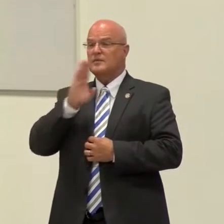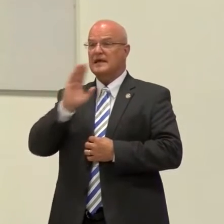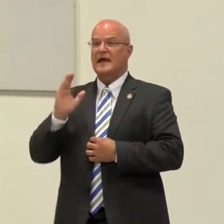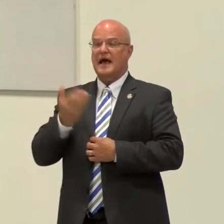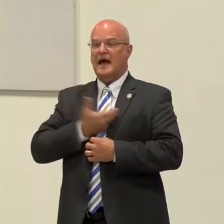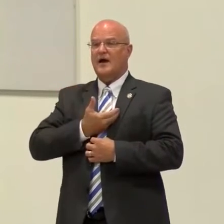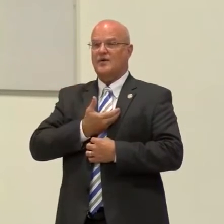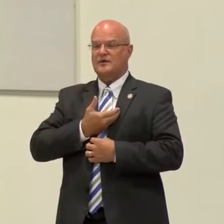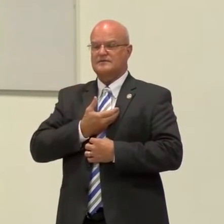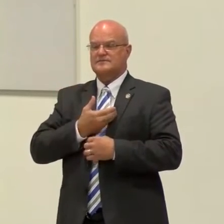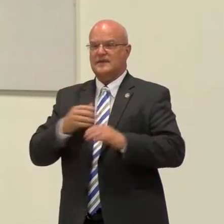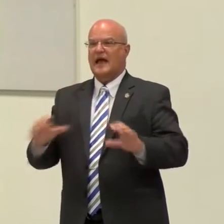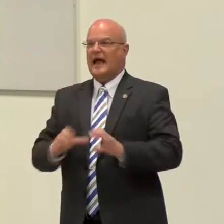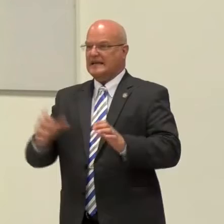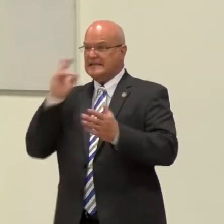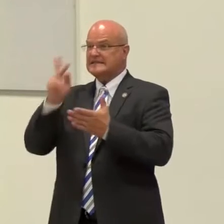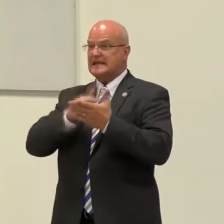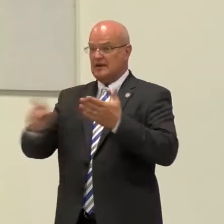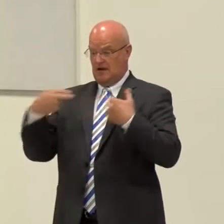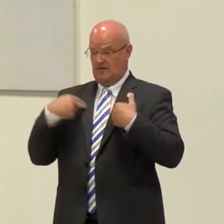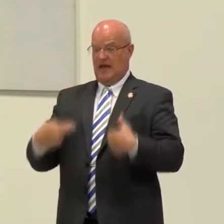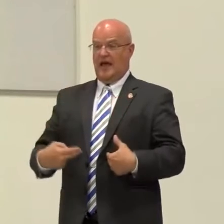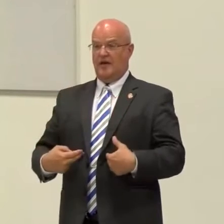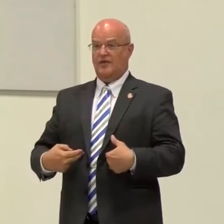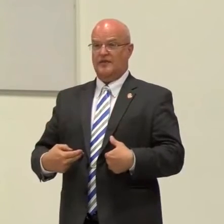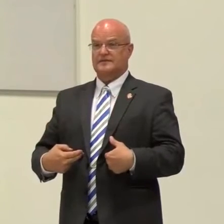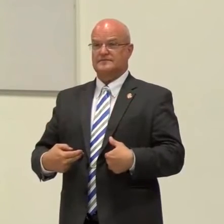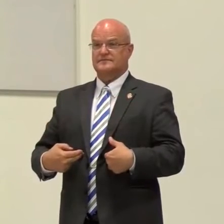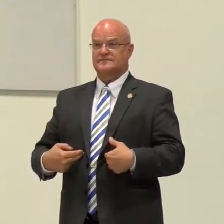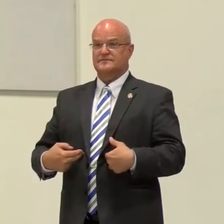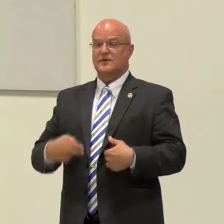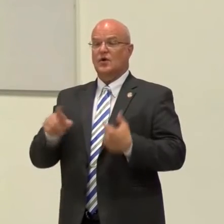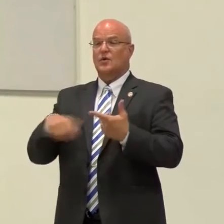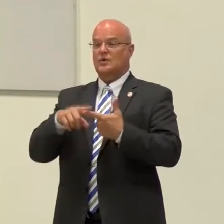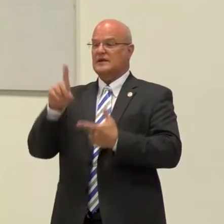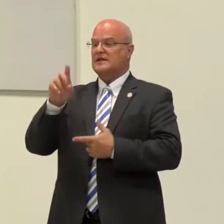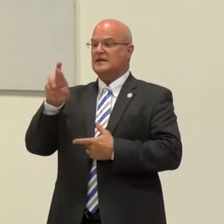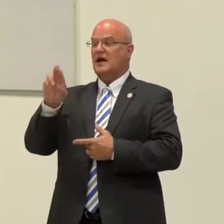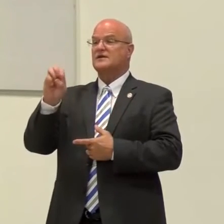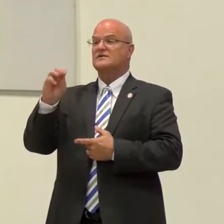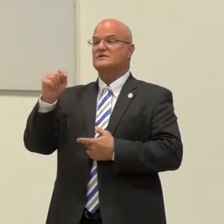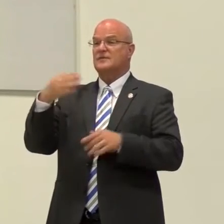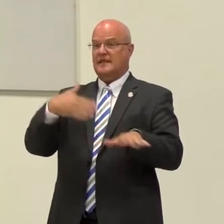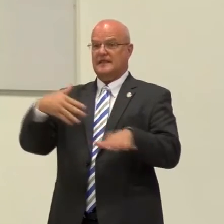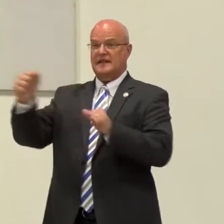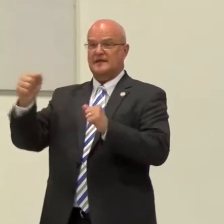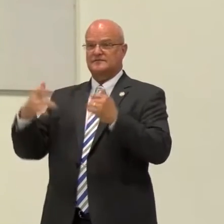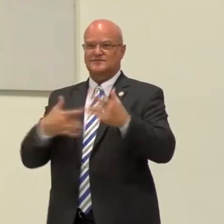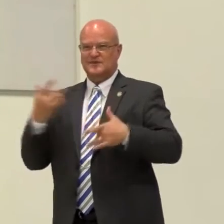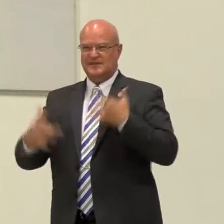our acting Secretary of Health. When Dr. Smith leaves, we're